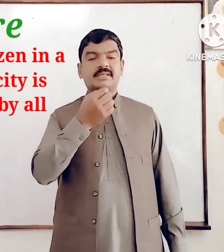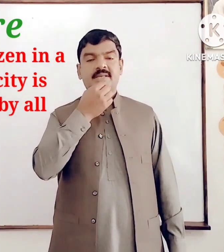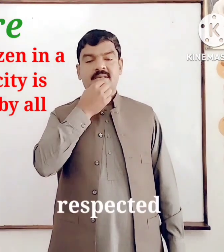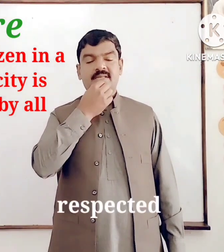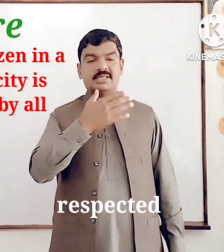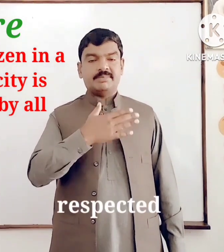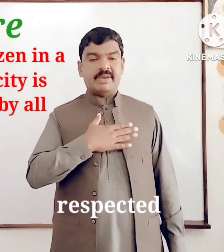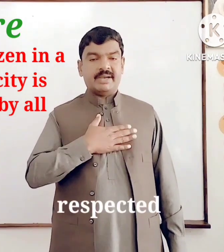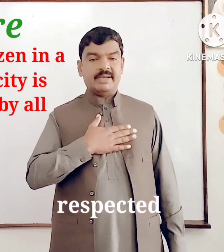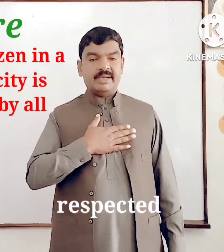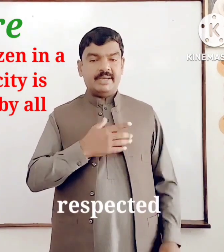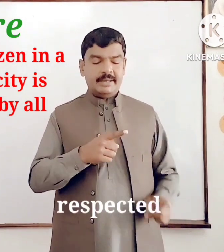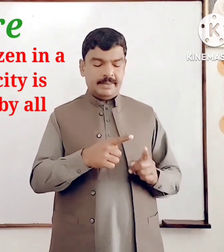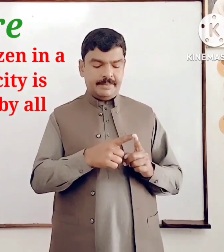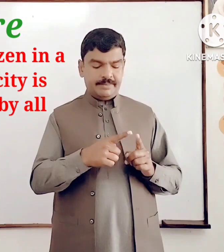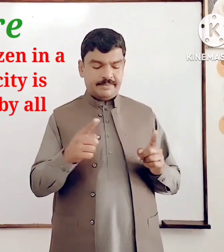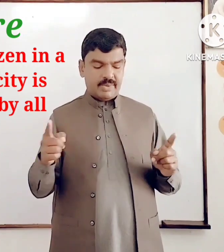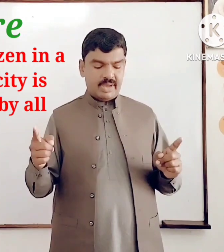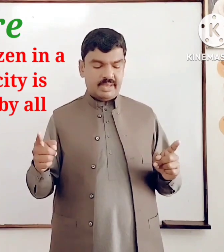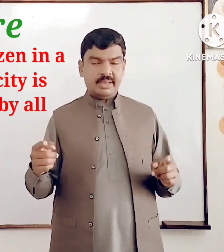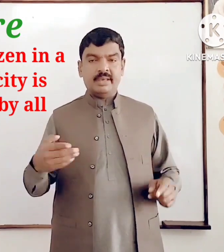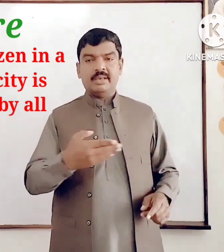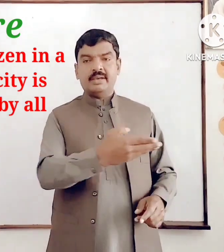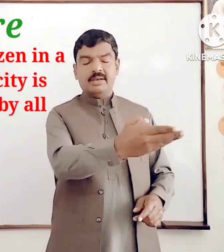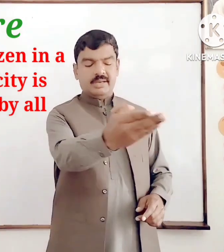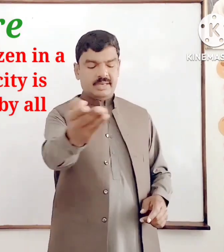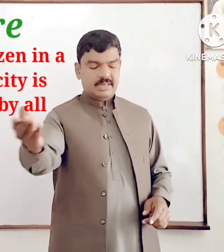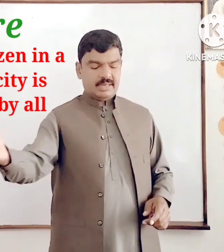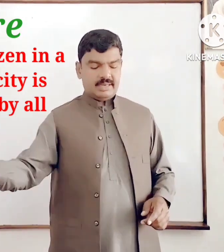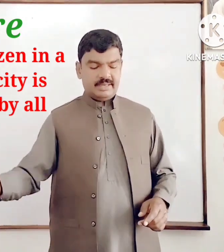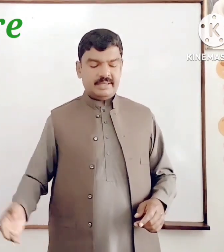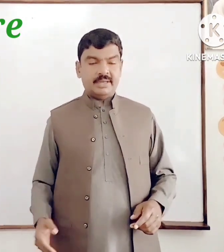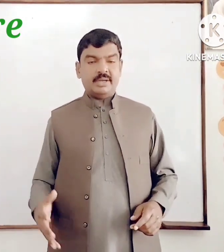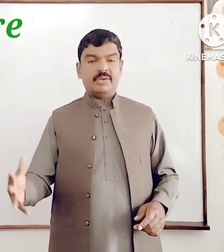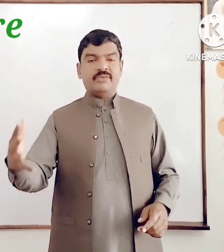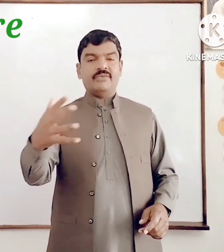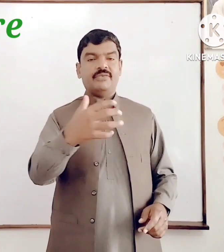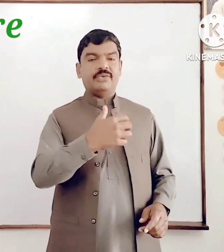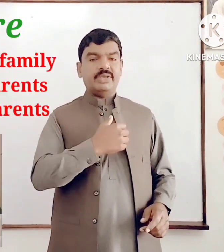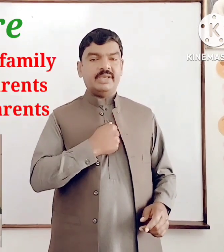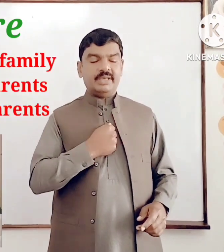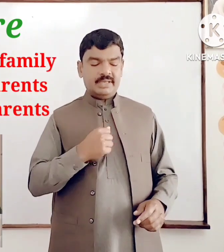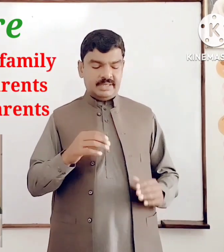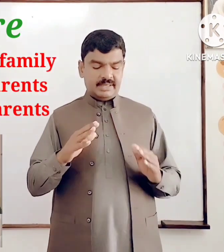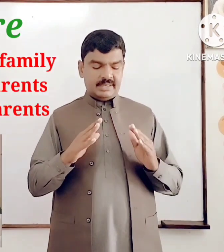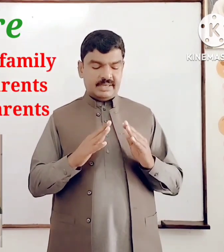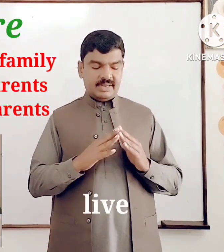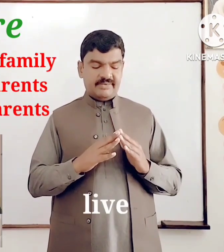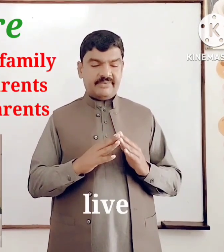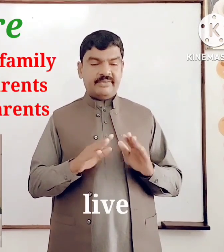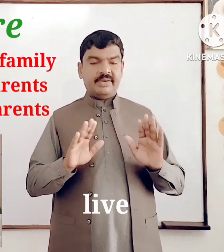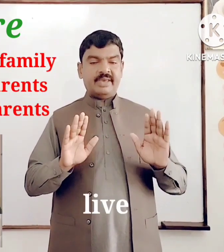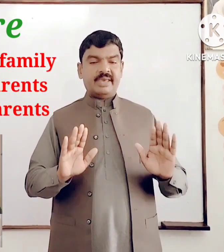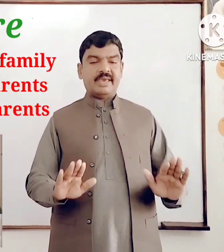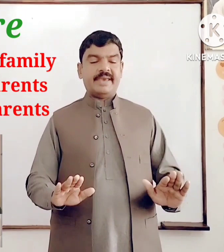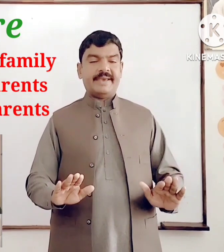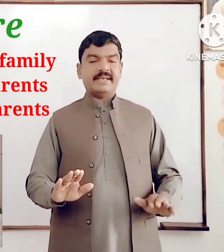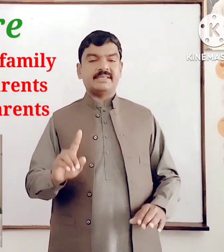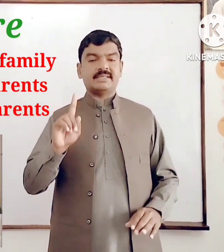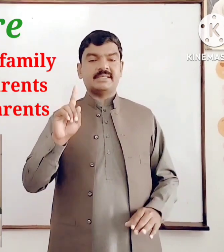is respected by all. We live